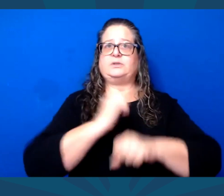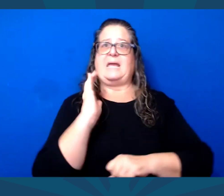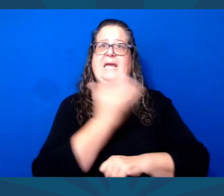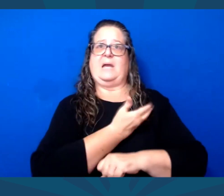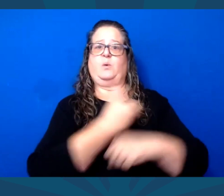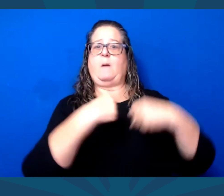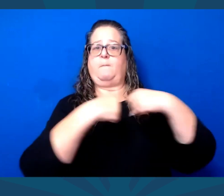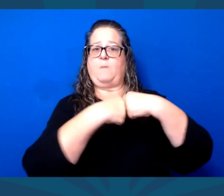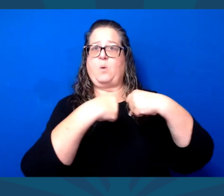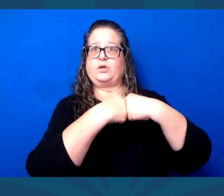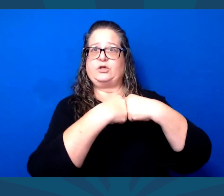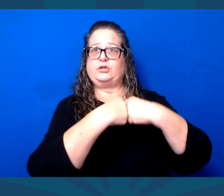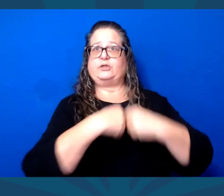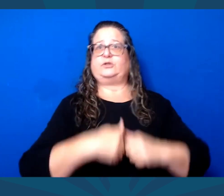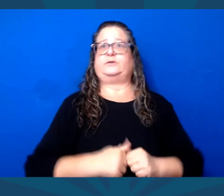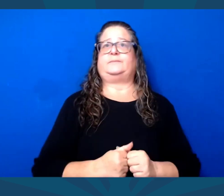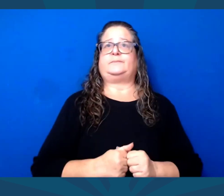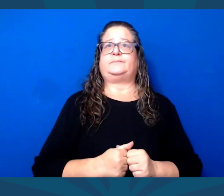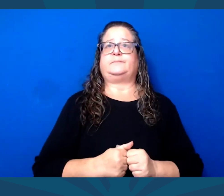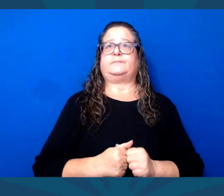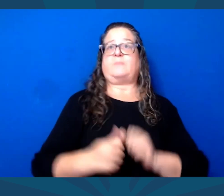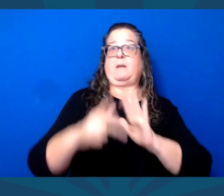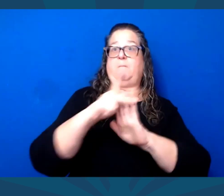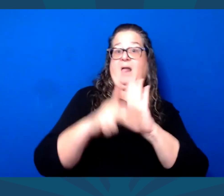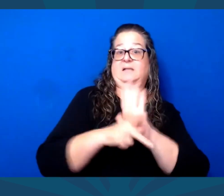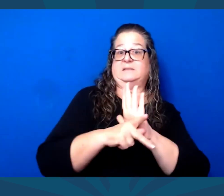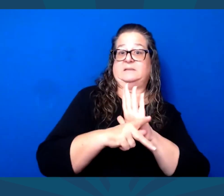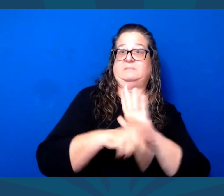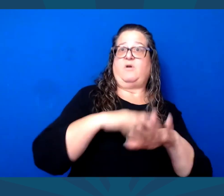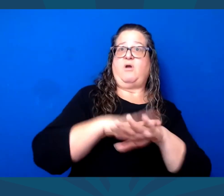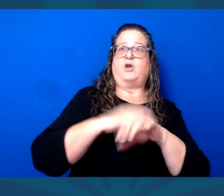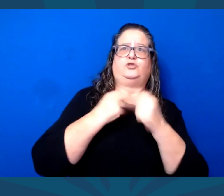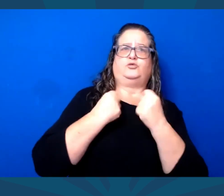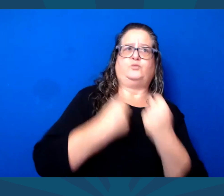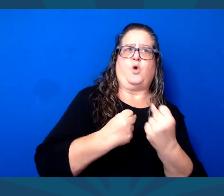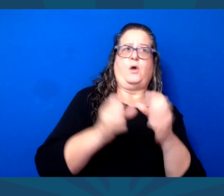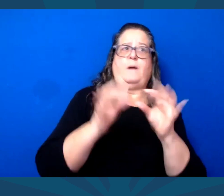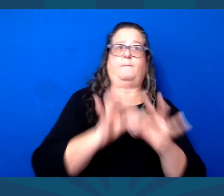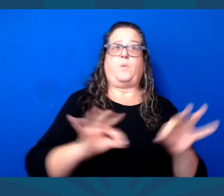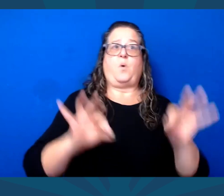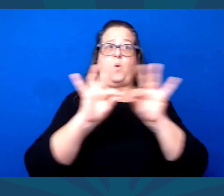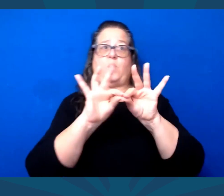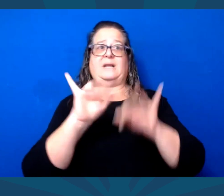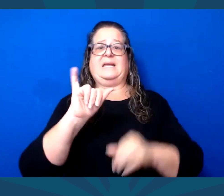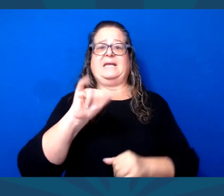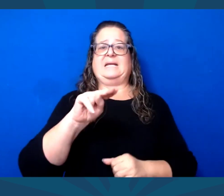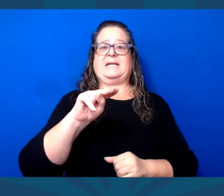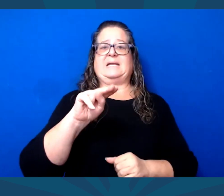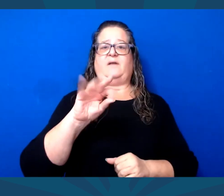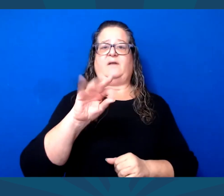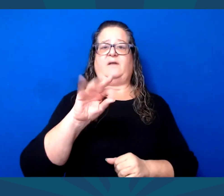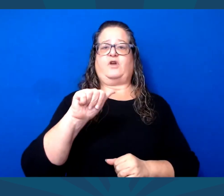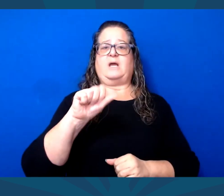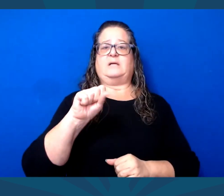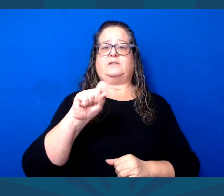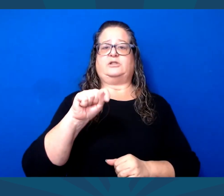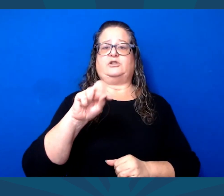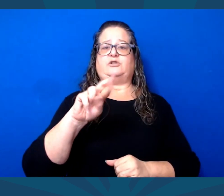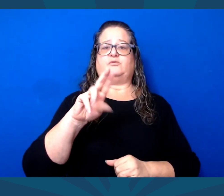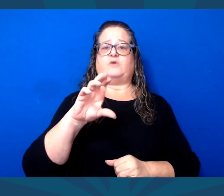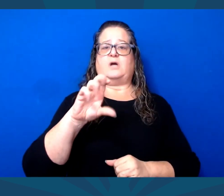Policies to ensure we have a framework for fair elections. Policies